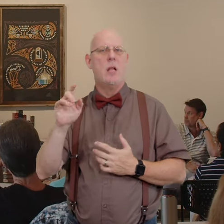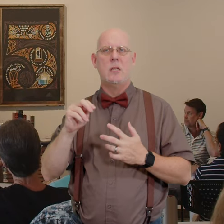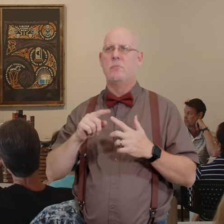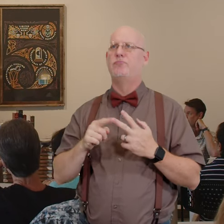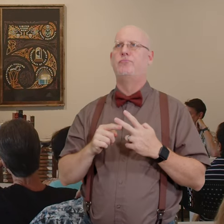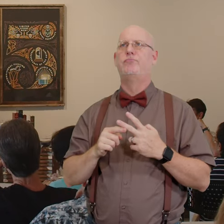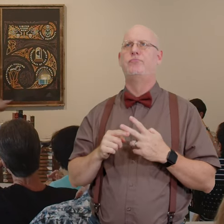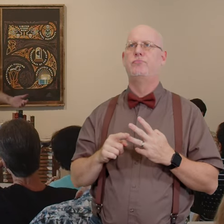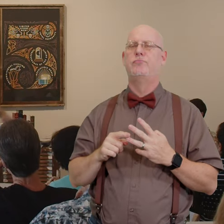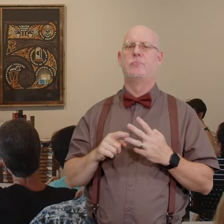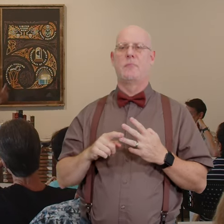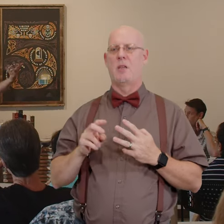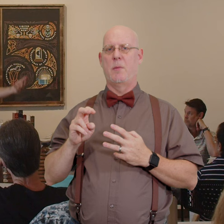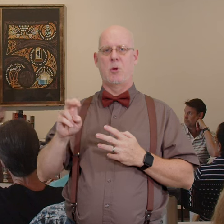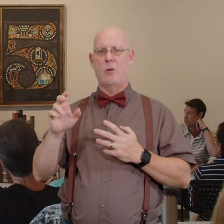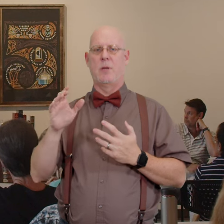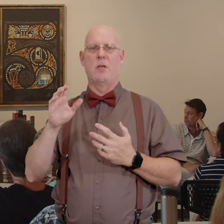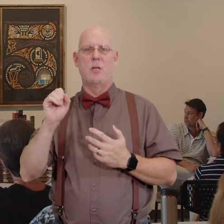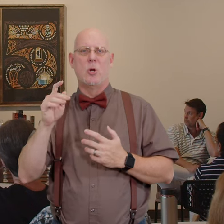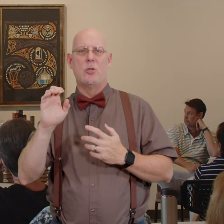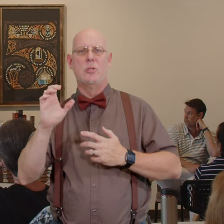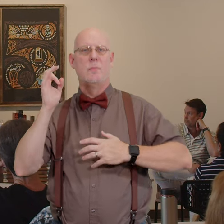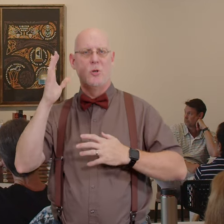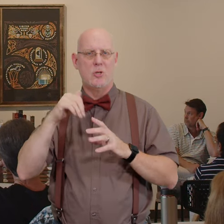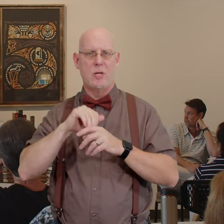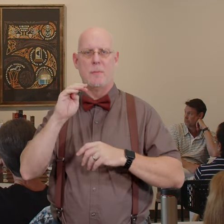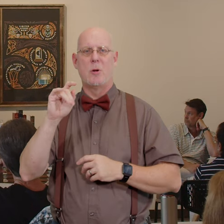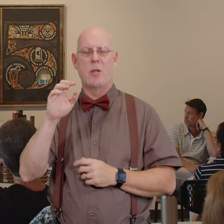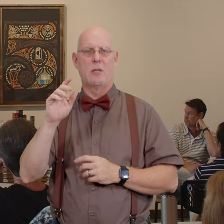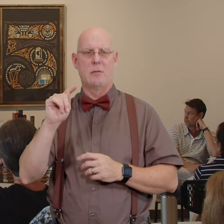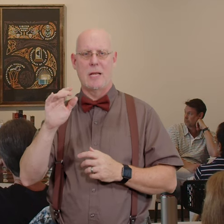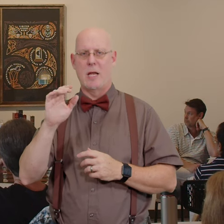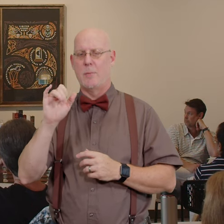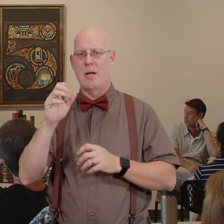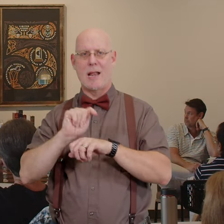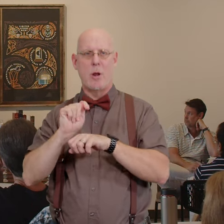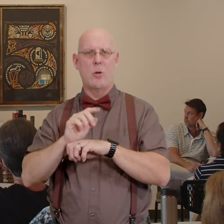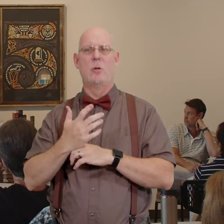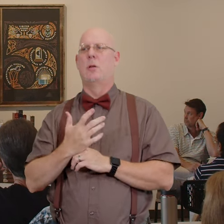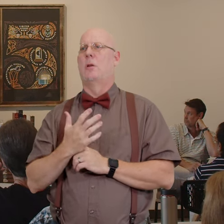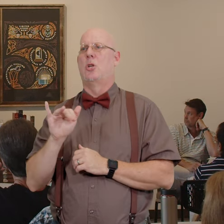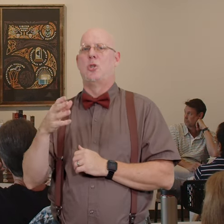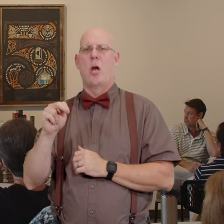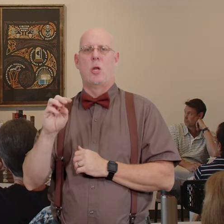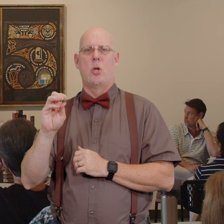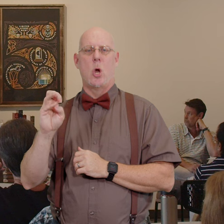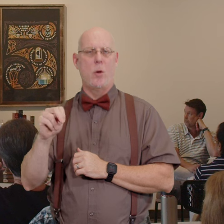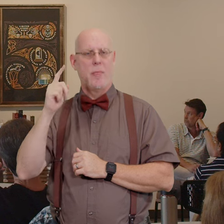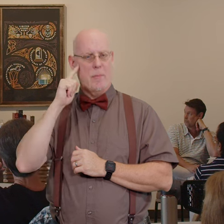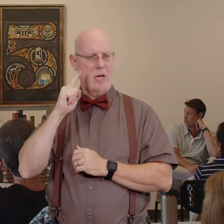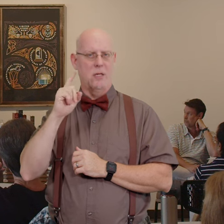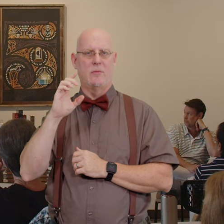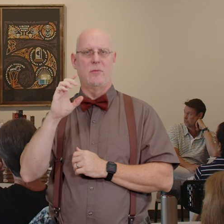Bunyan, who wrote Pilgrim's Progress, Spurgeon, Metropolitan Tabernacle Preacher, or John Owen, called the Mind of the Puritans,